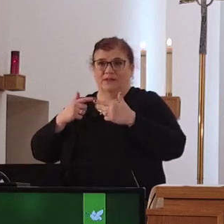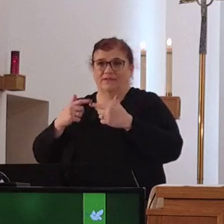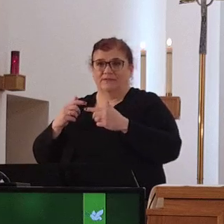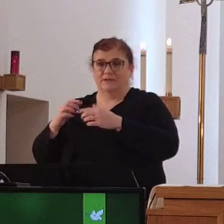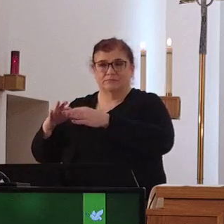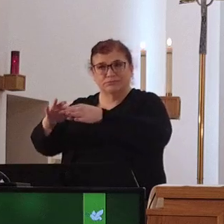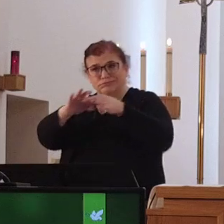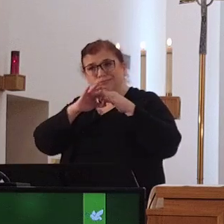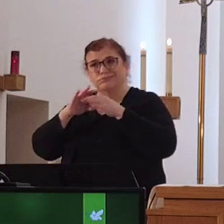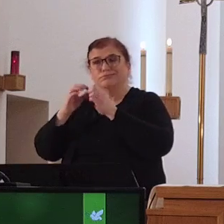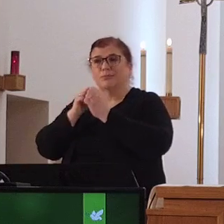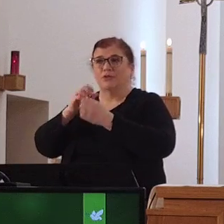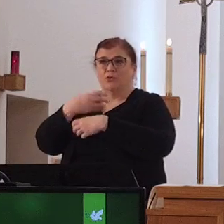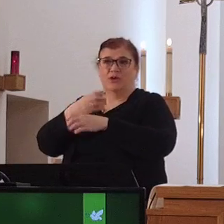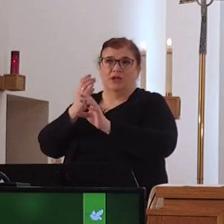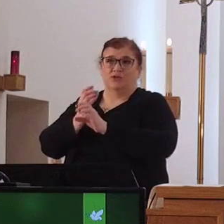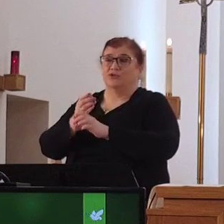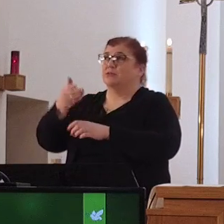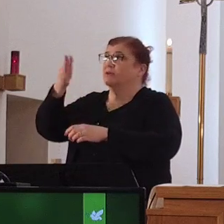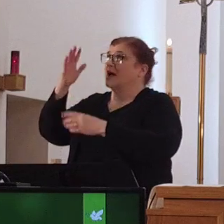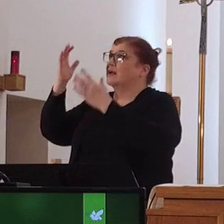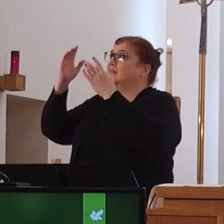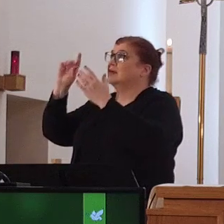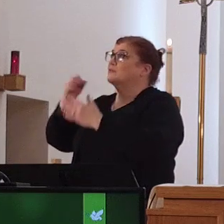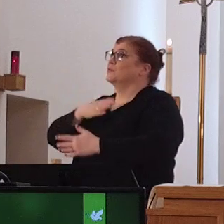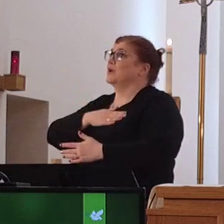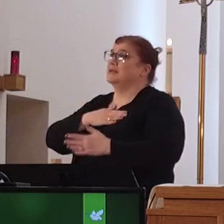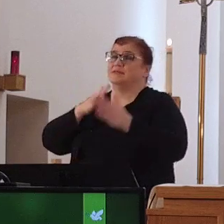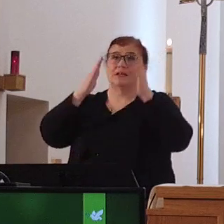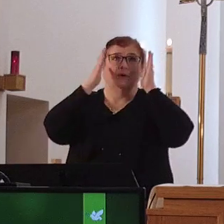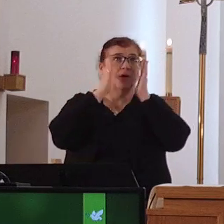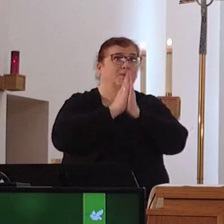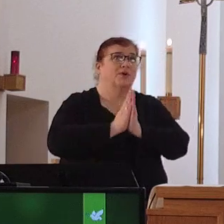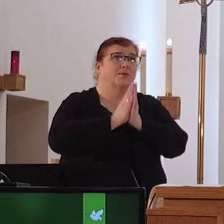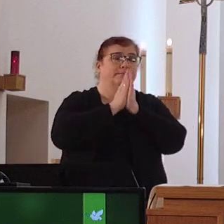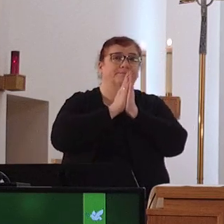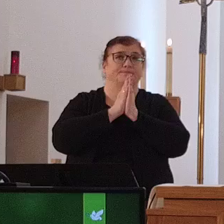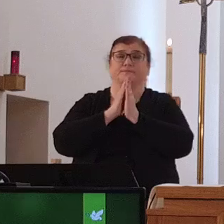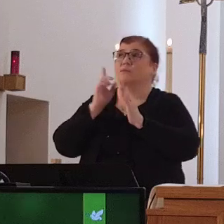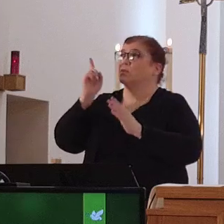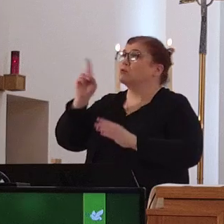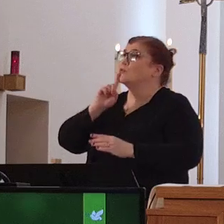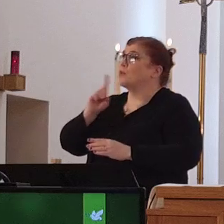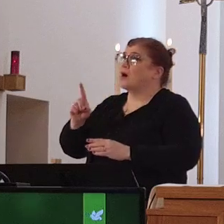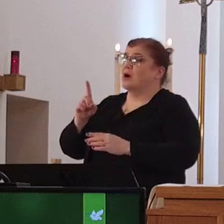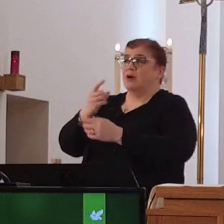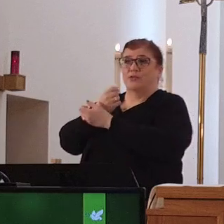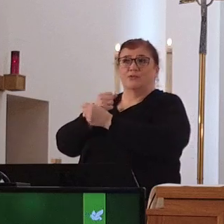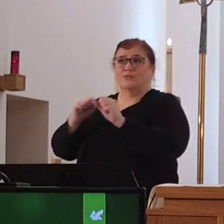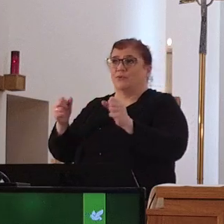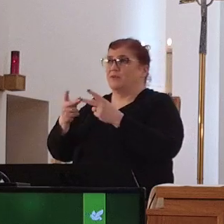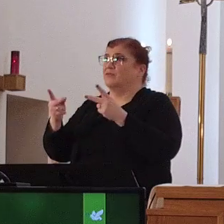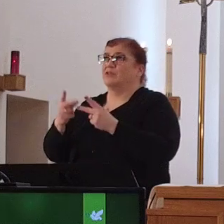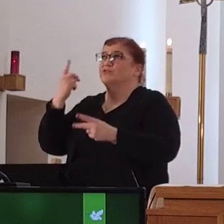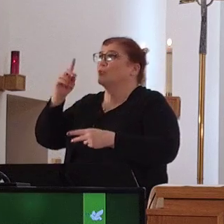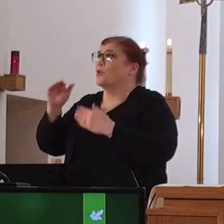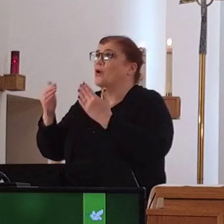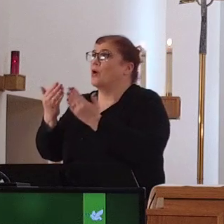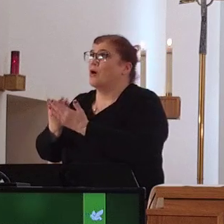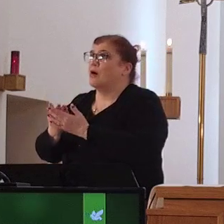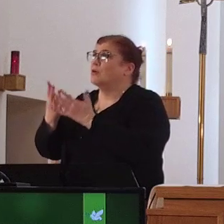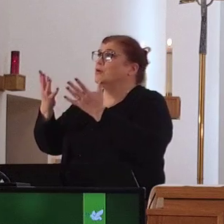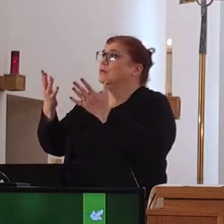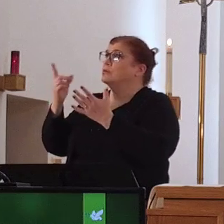creation. God of grace, hear our prayer. You are the refuge of all who seek hope